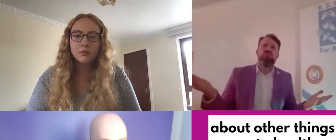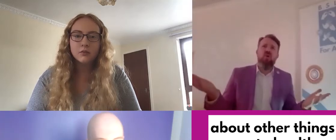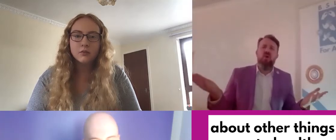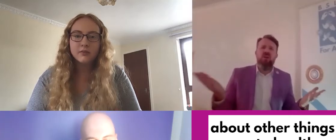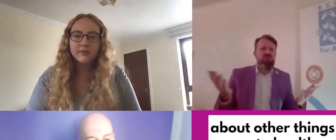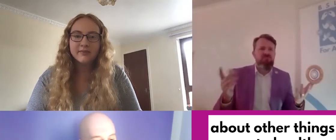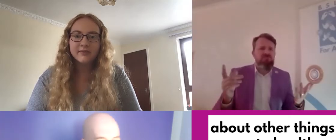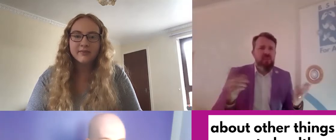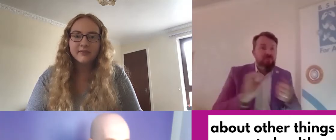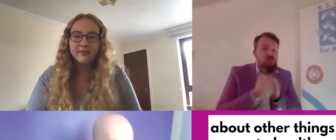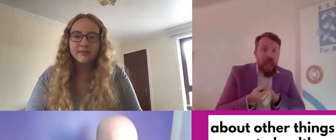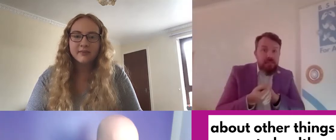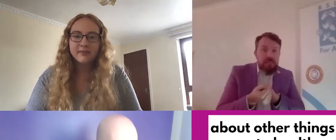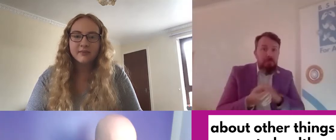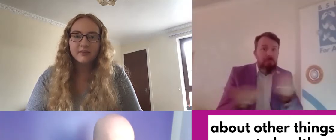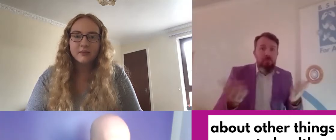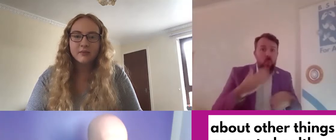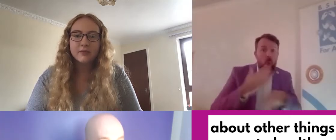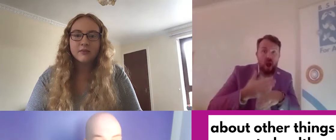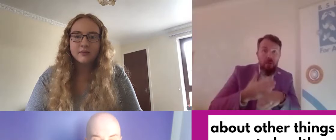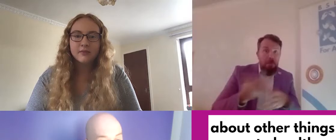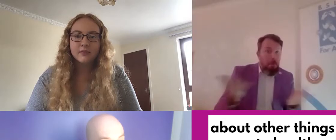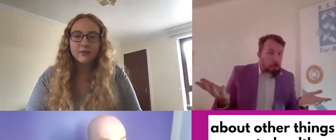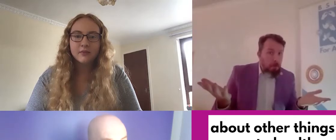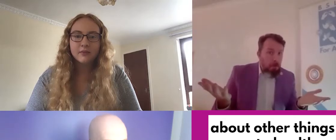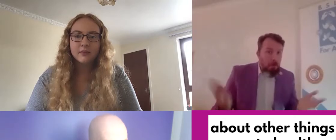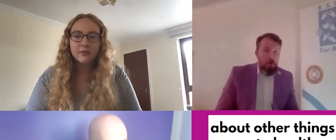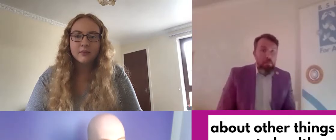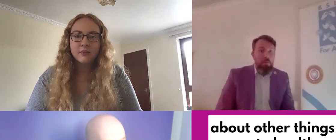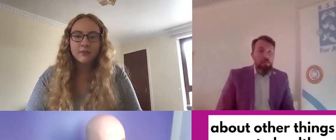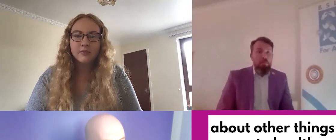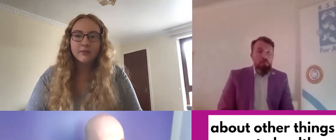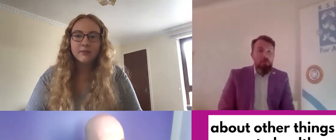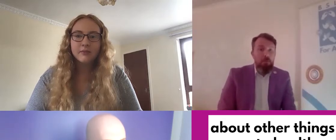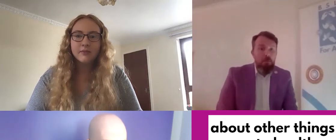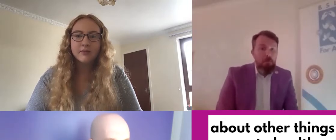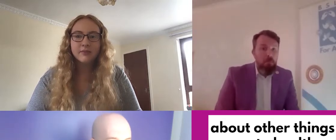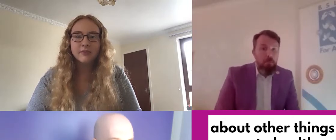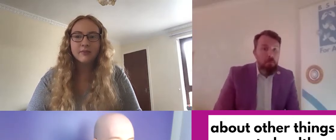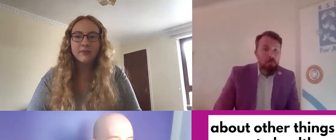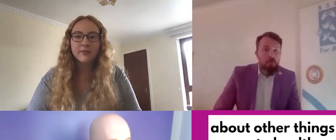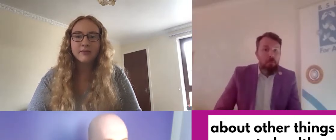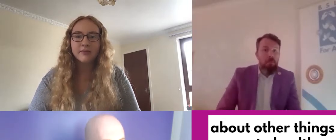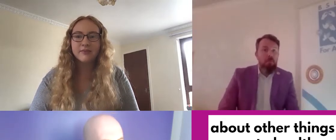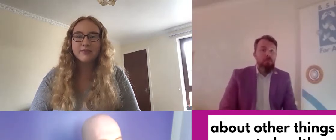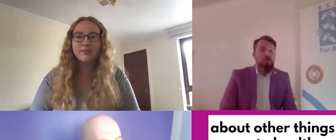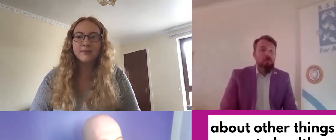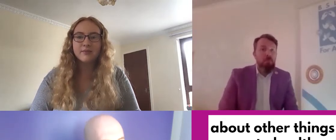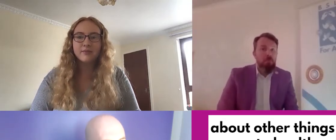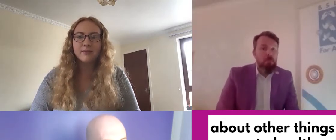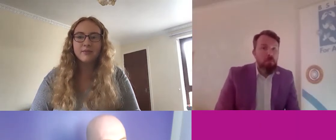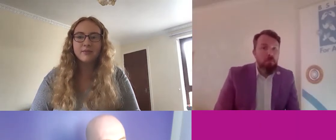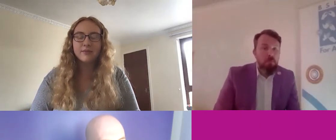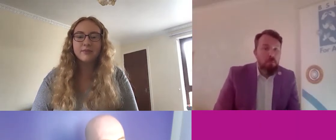things, whether it be health, access to health, friends, you know, educational, employment opportunities? What do you